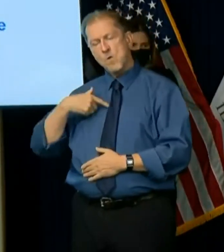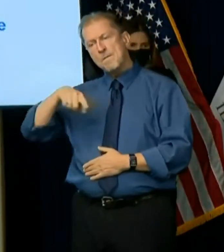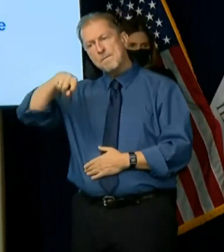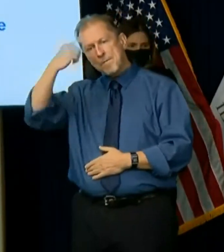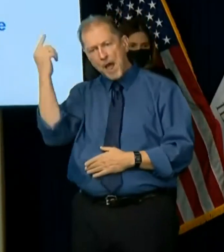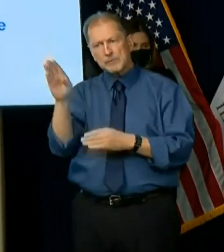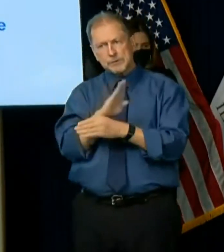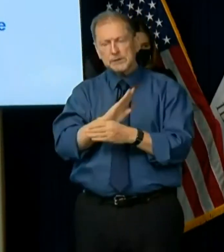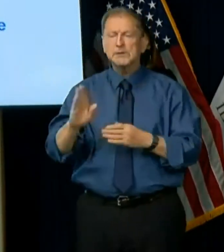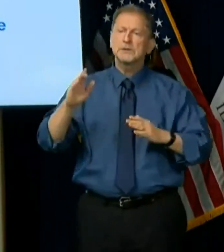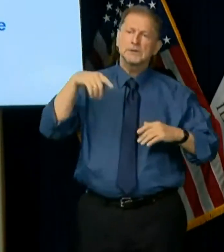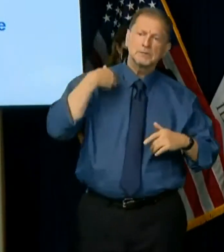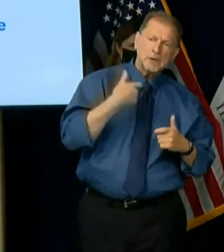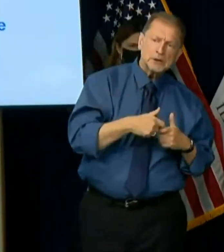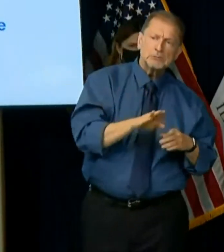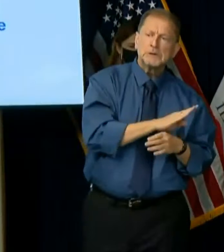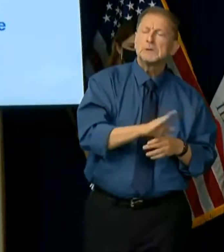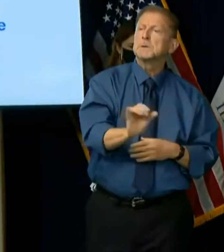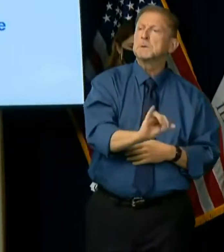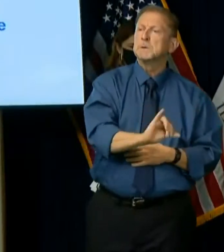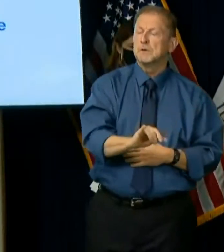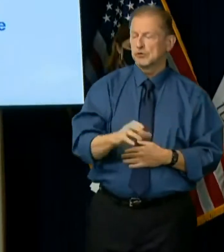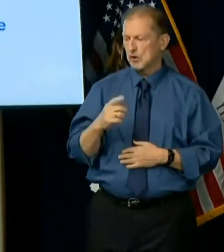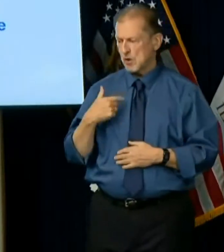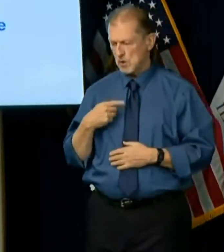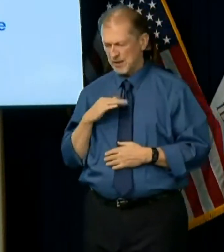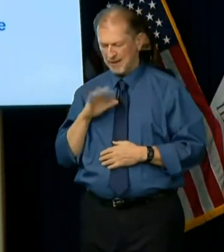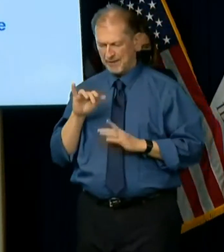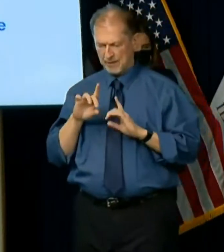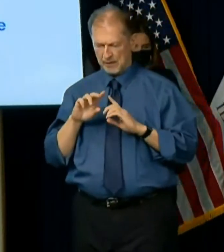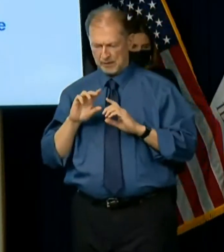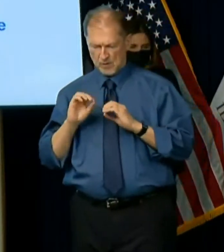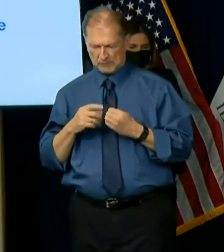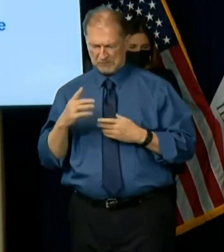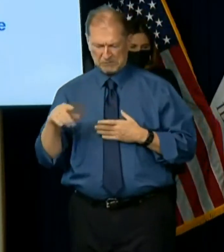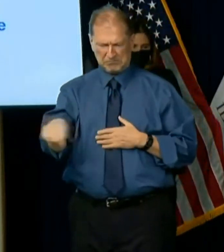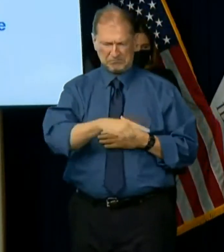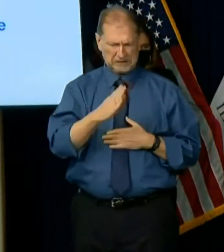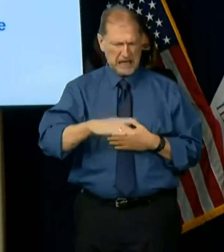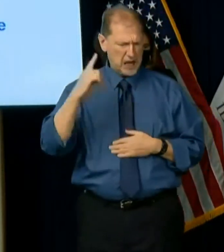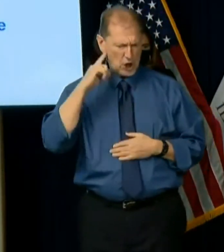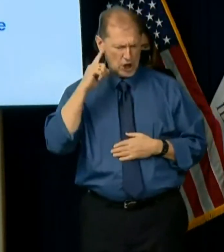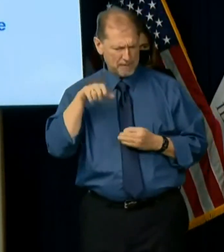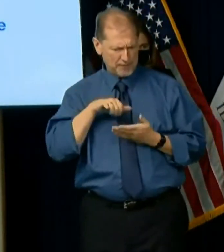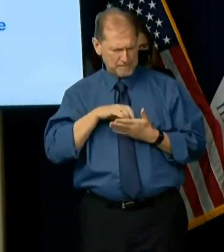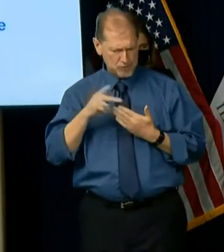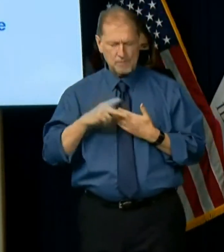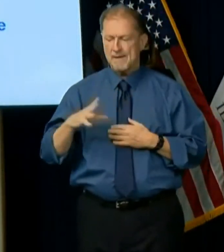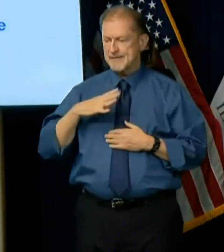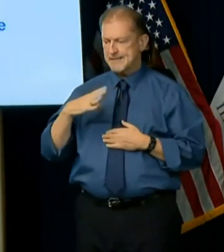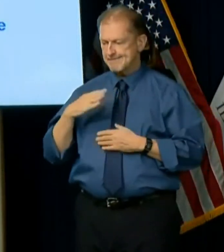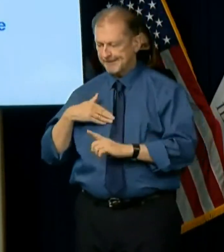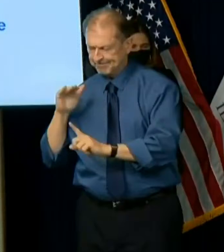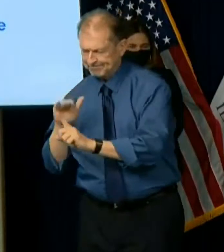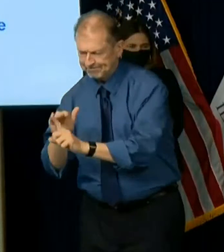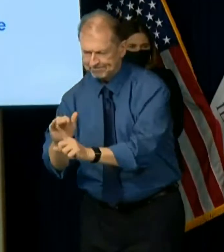navigators, organizations who specialize in reaching hard-to-reach communities with tailored support that will not only help